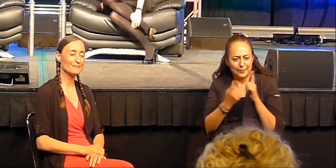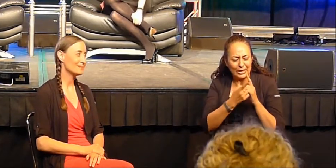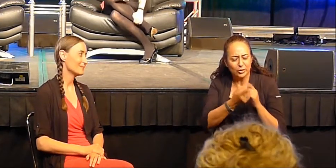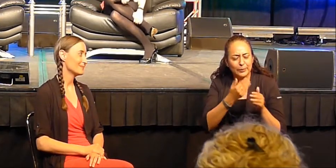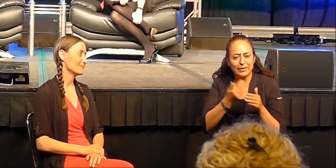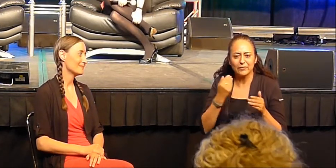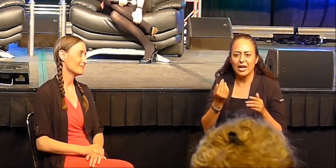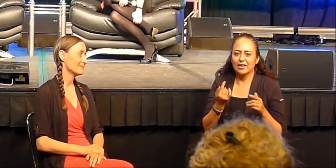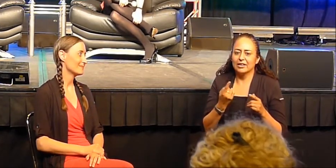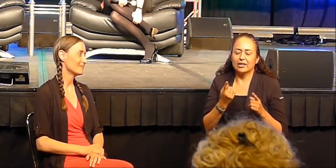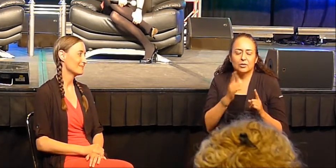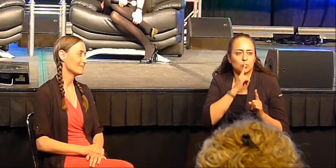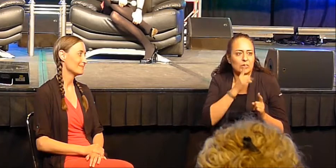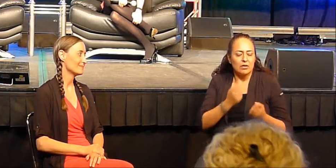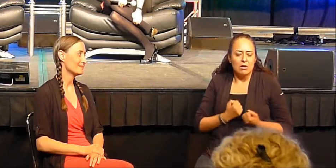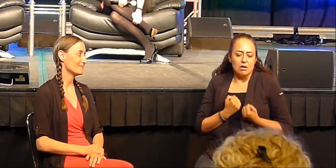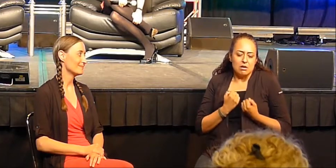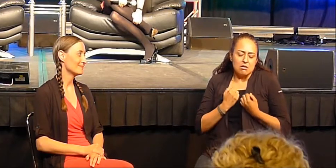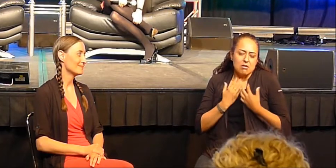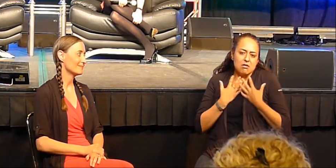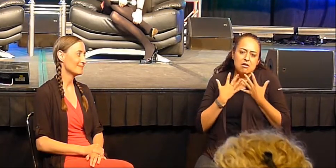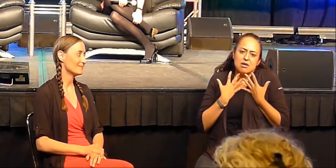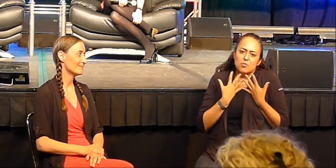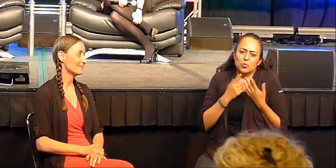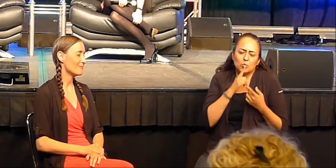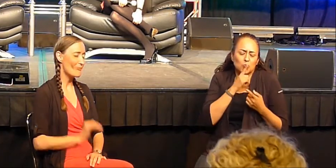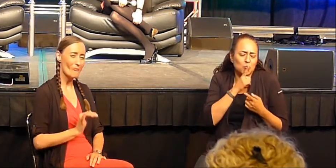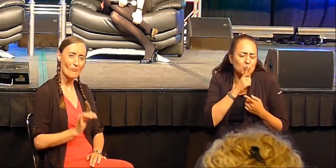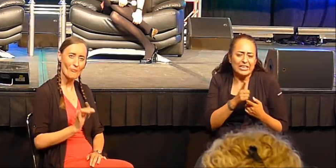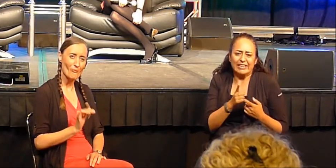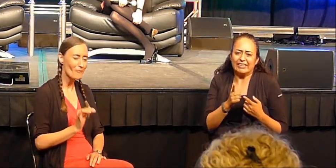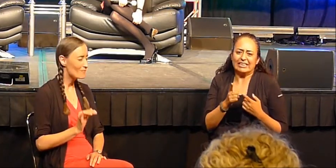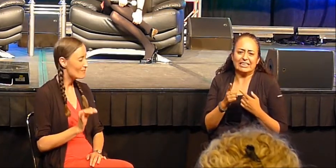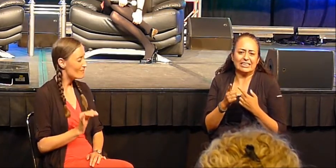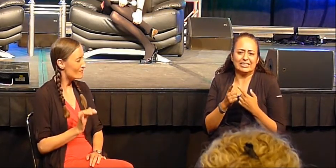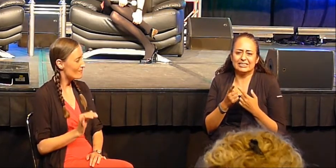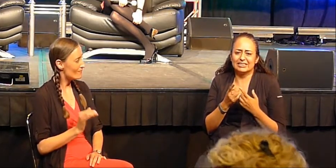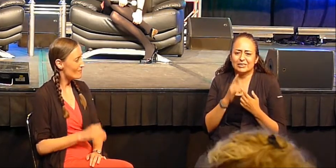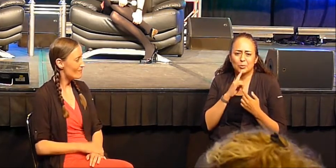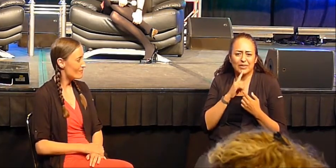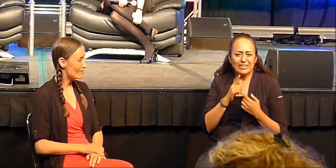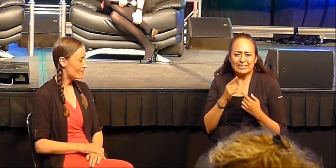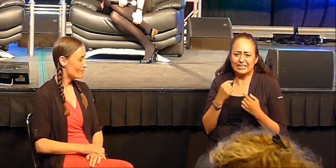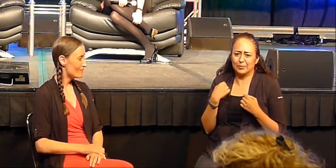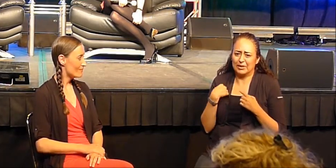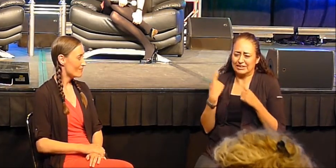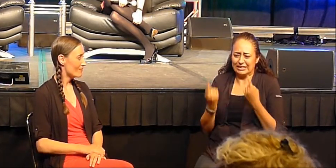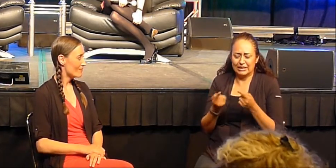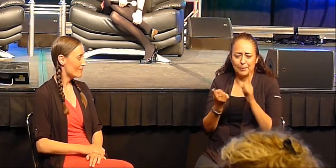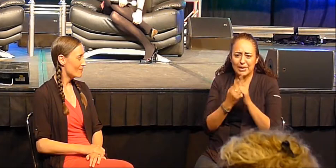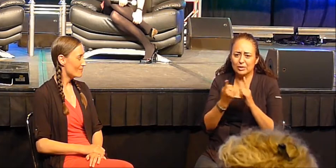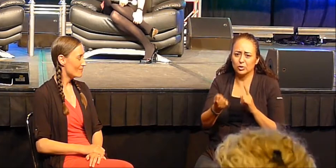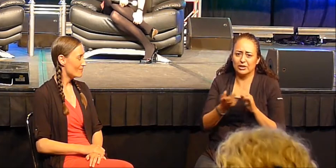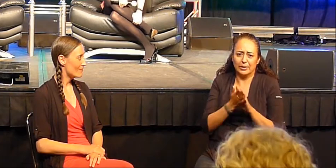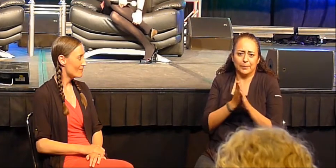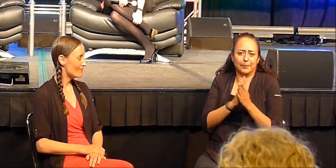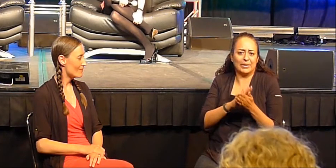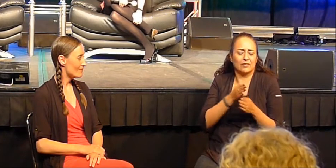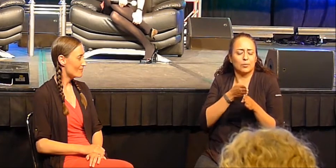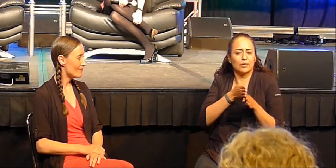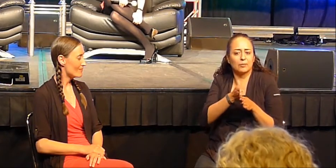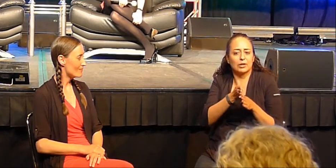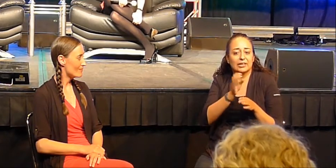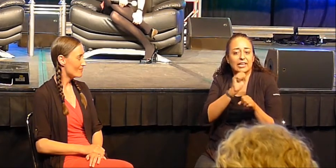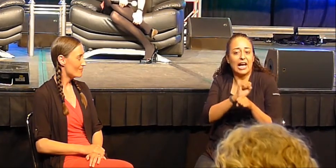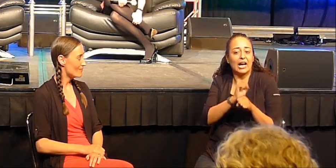inspiration. And it's true. Just to say, since meeting you, I've become a professional working actor. Awesome. Through your Congratulations.